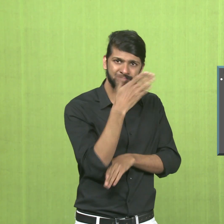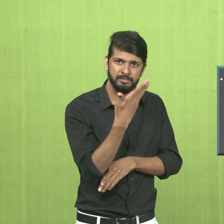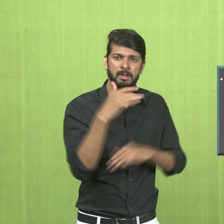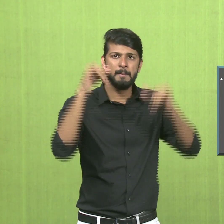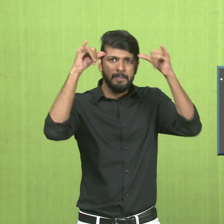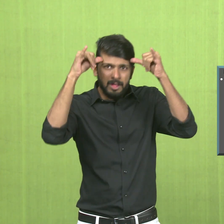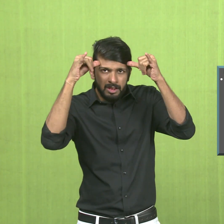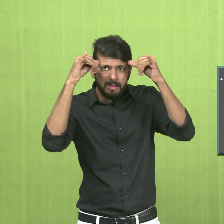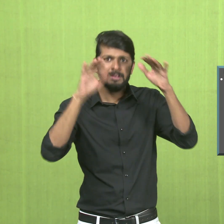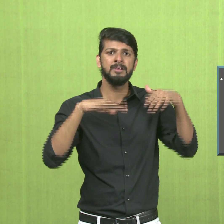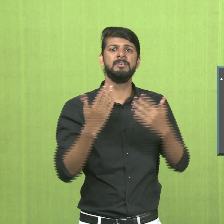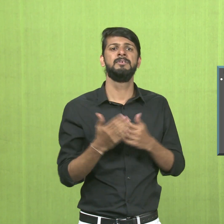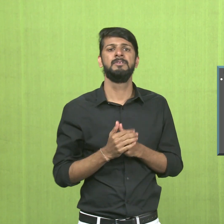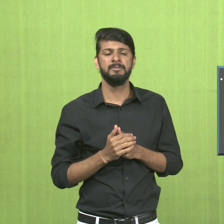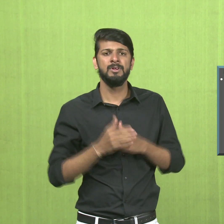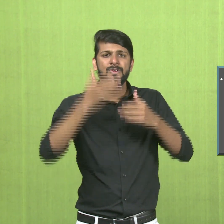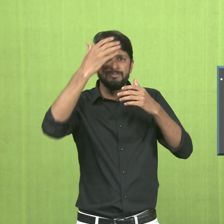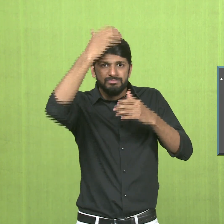cow, the rabbit,